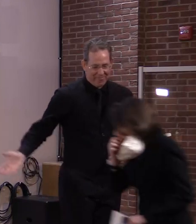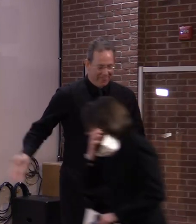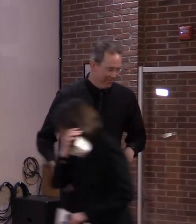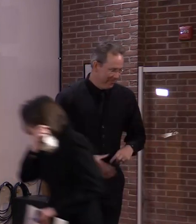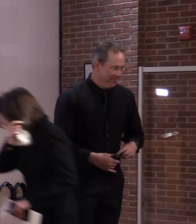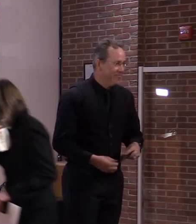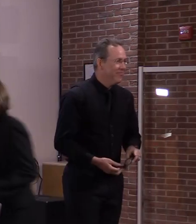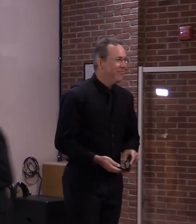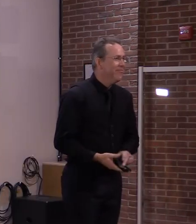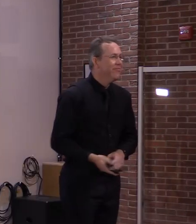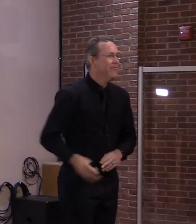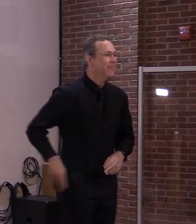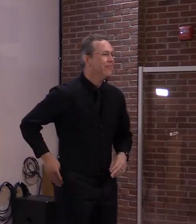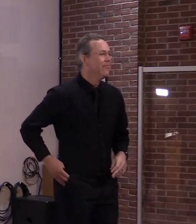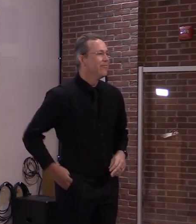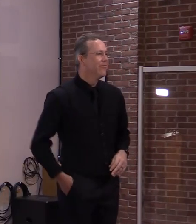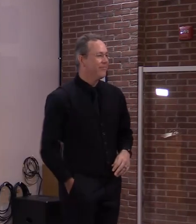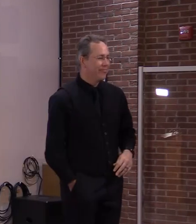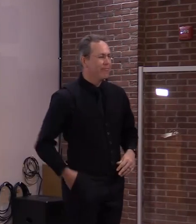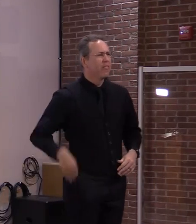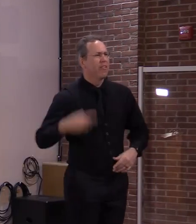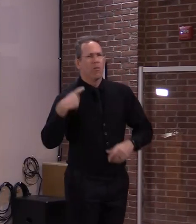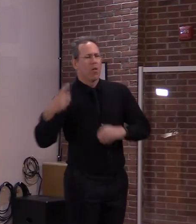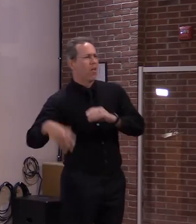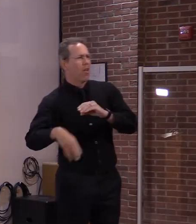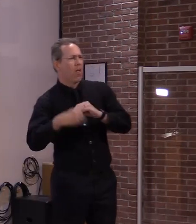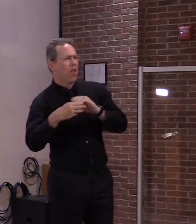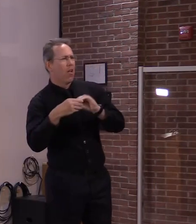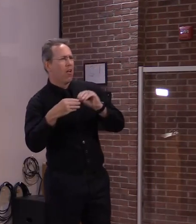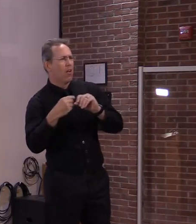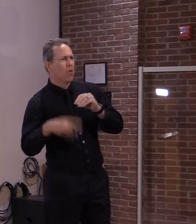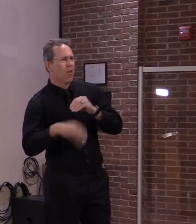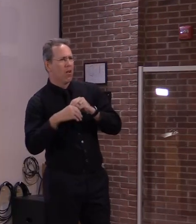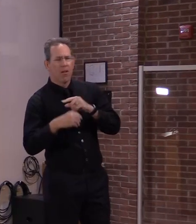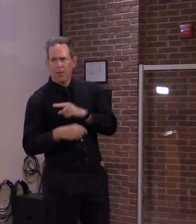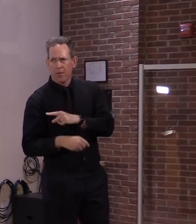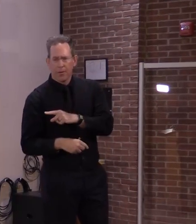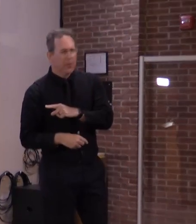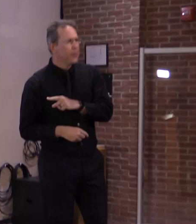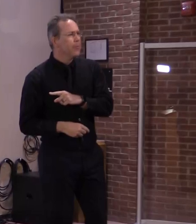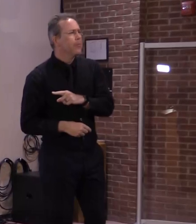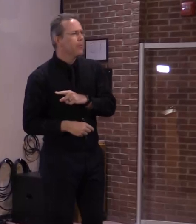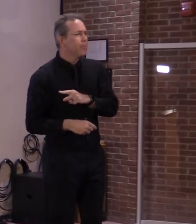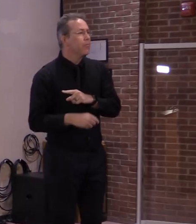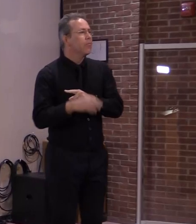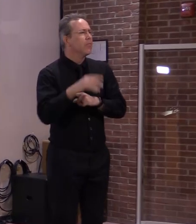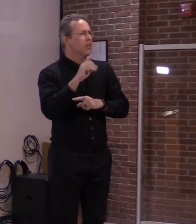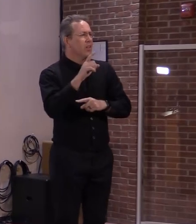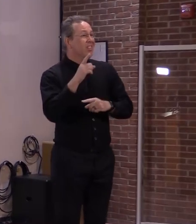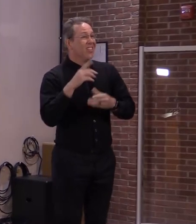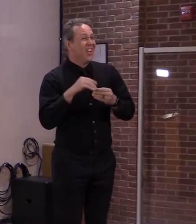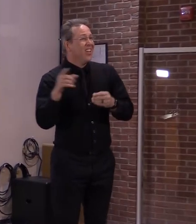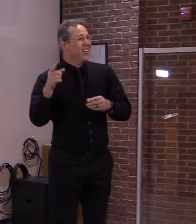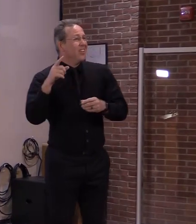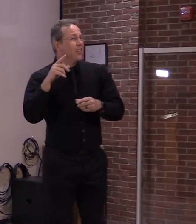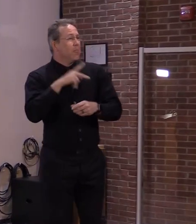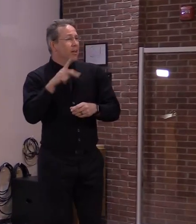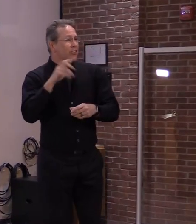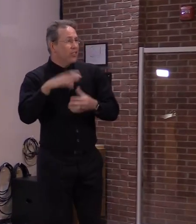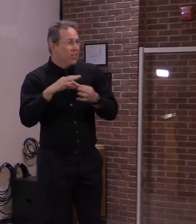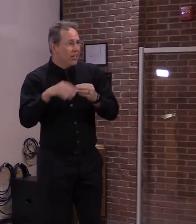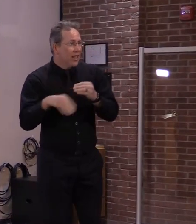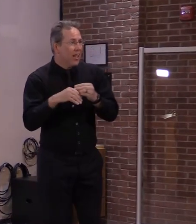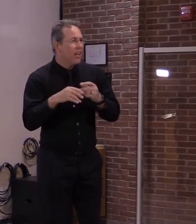Oh. Yep, that's it. I think what I would also add is that those original assumptions were based on really